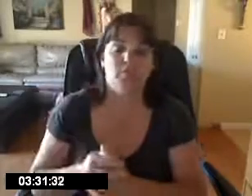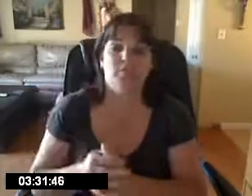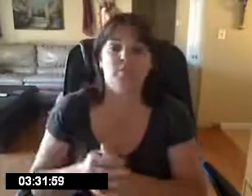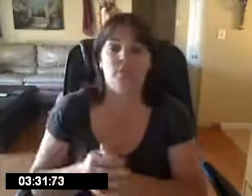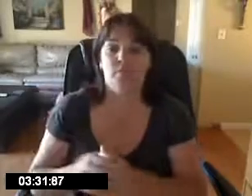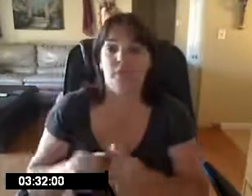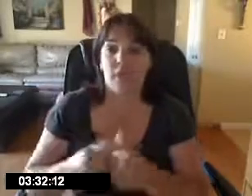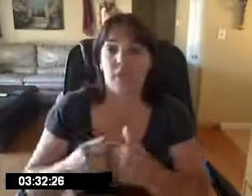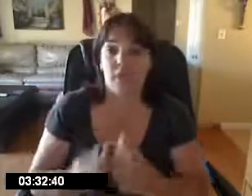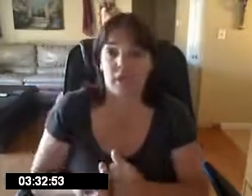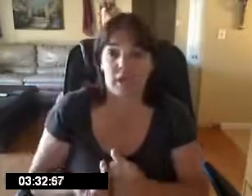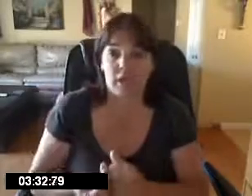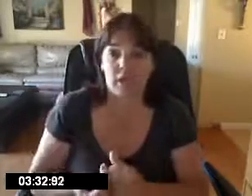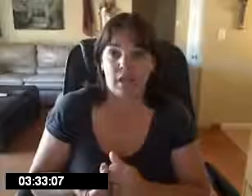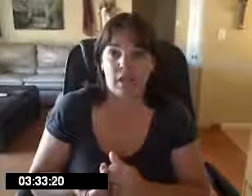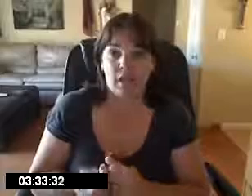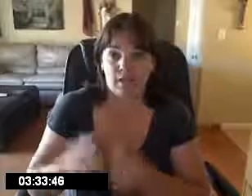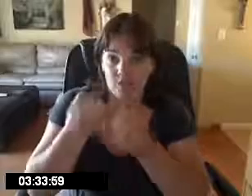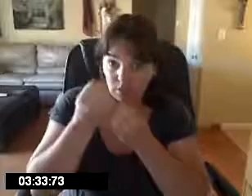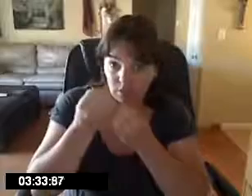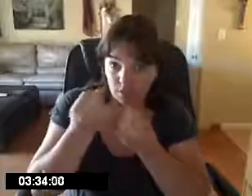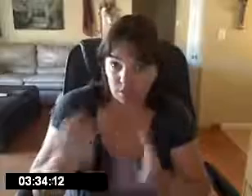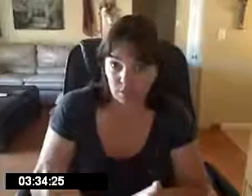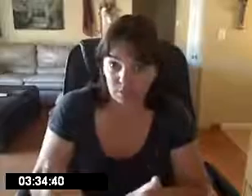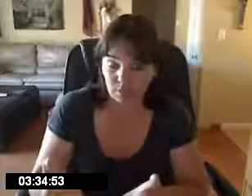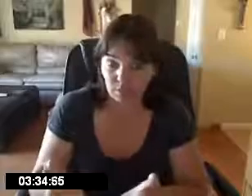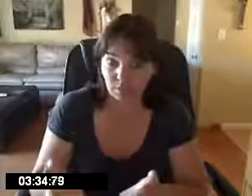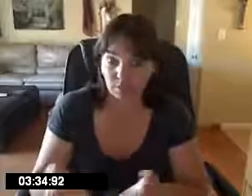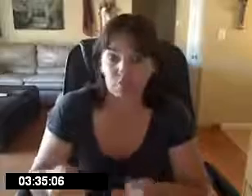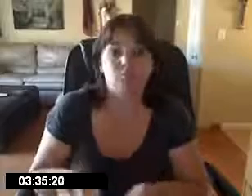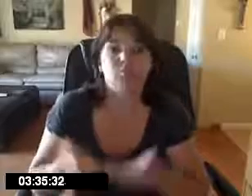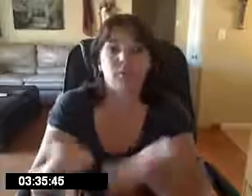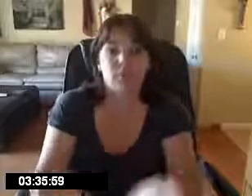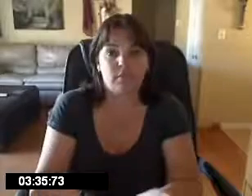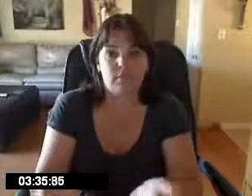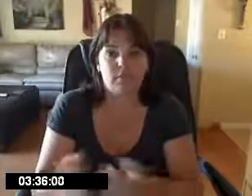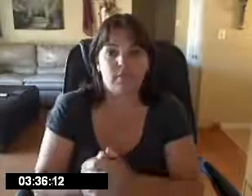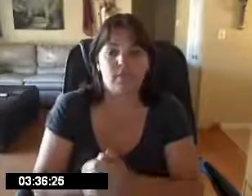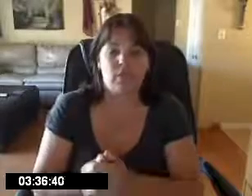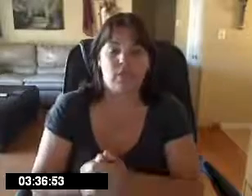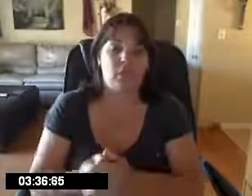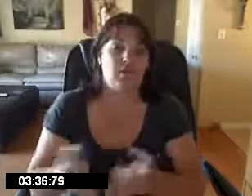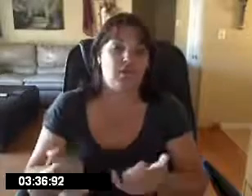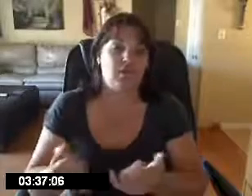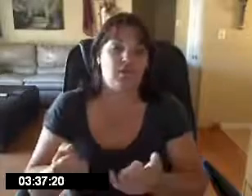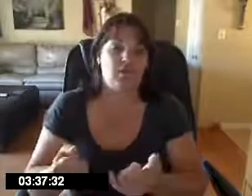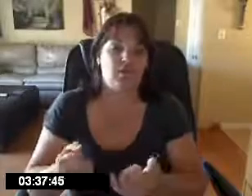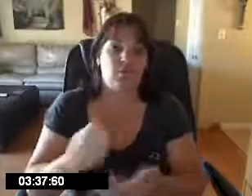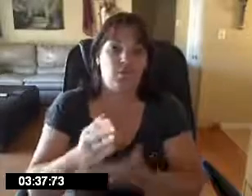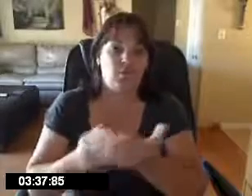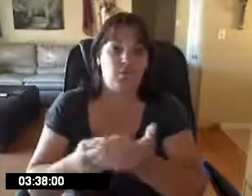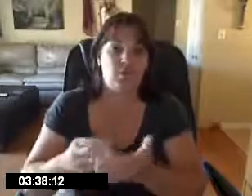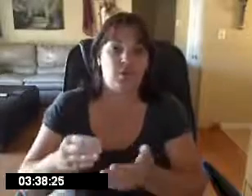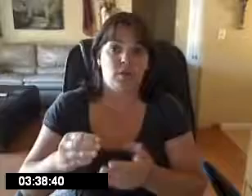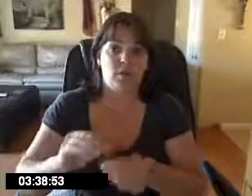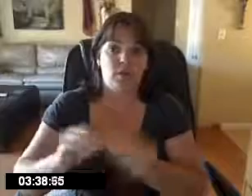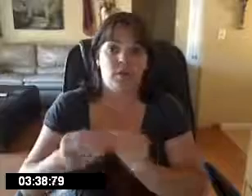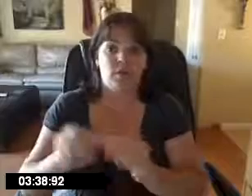how the message should be appropriately delivered. Now, task number 9 is divided into